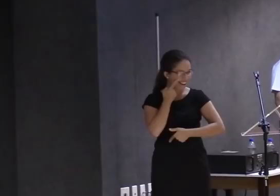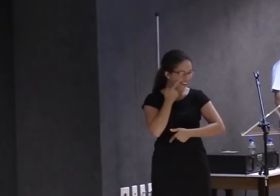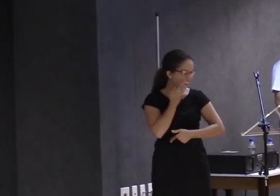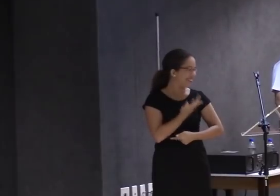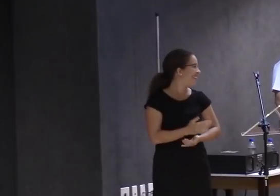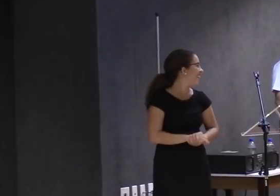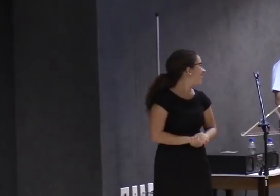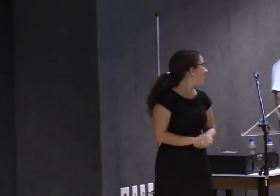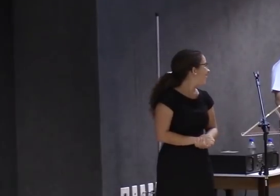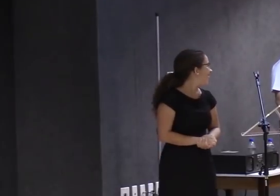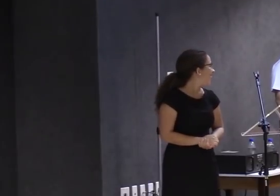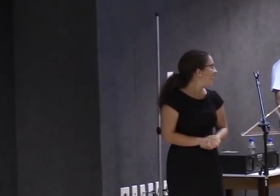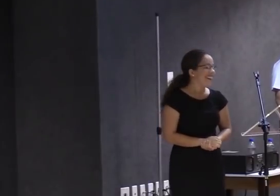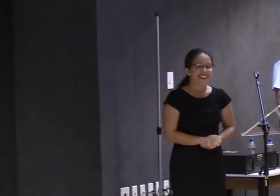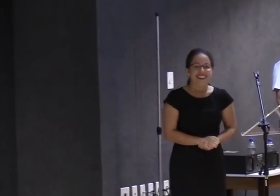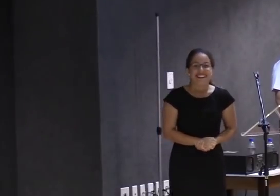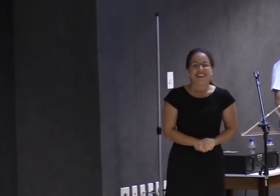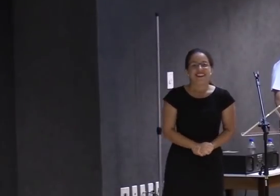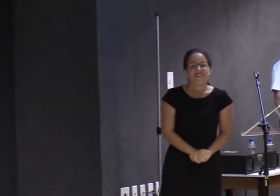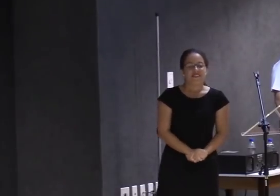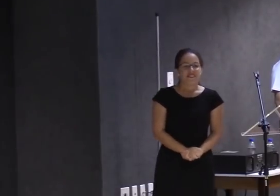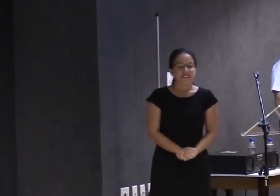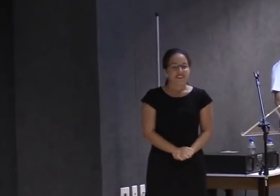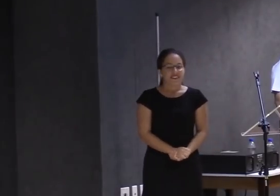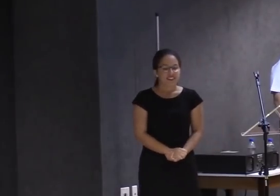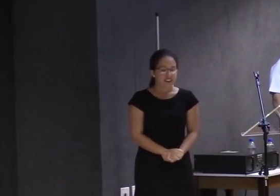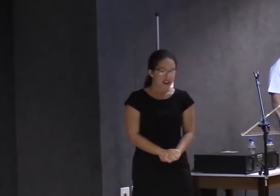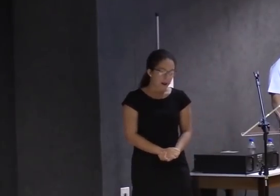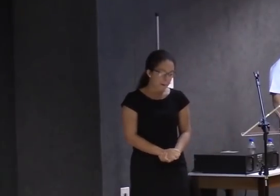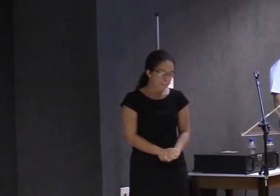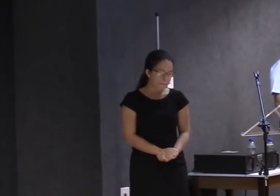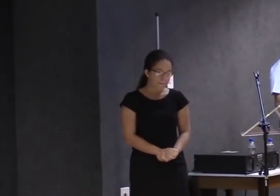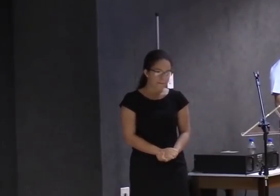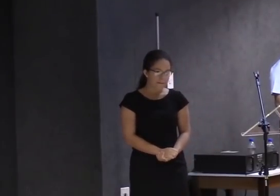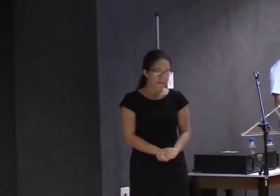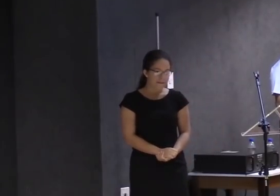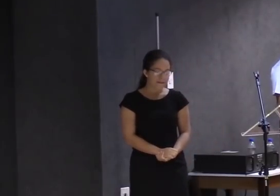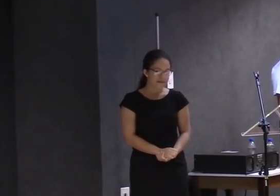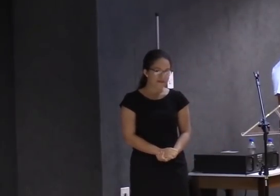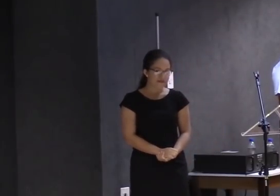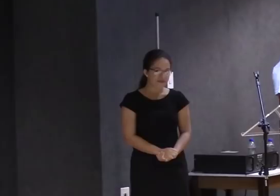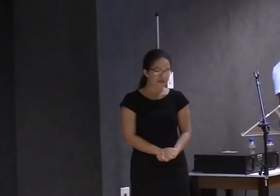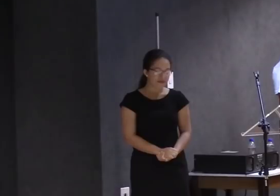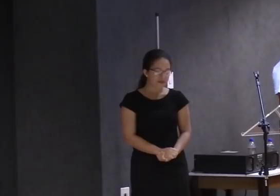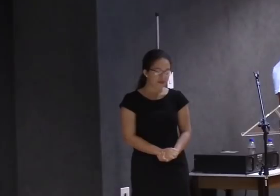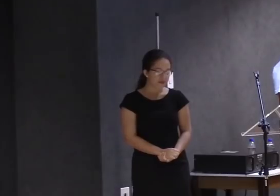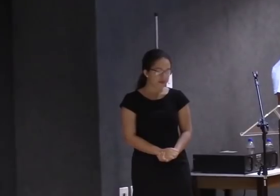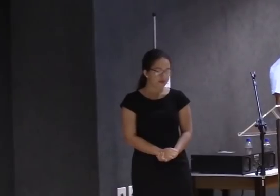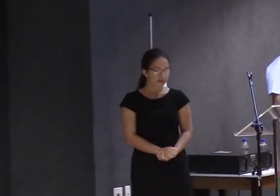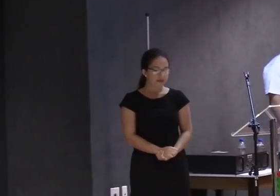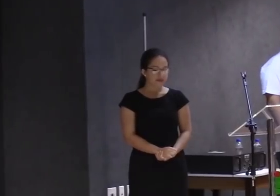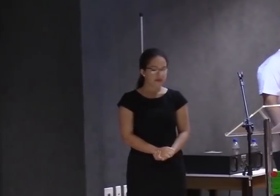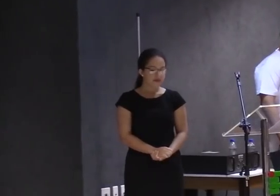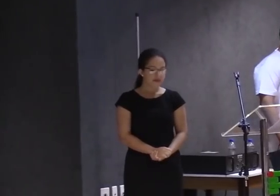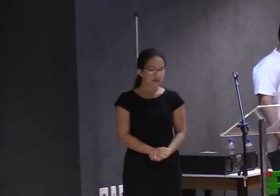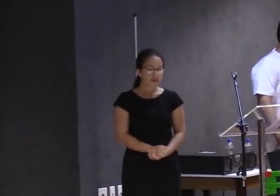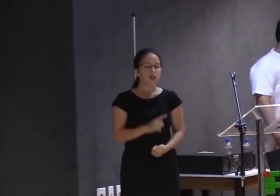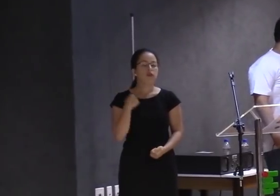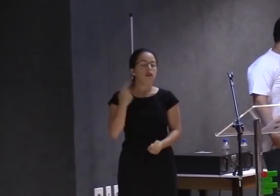me introduzir para vocês e a minha universidade, eu tenho uma atividade para vocês. After all, we are talking